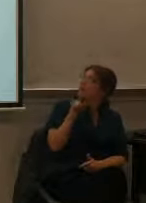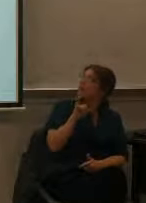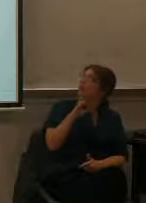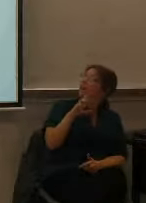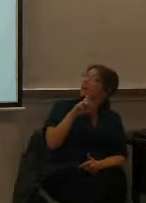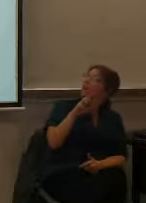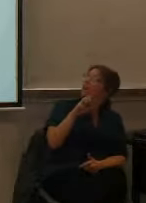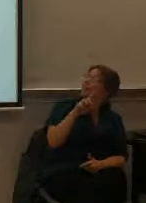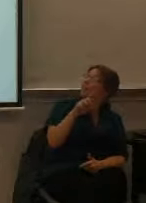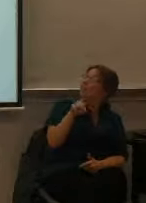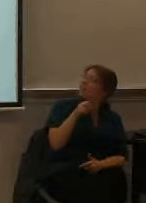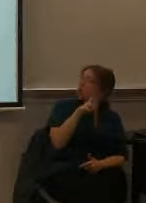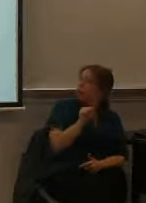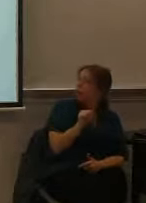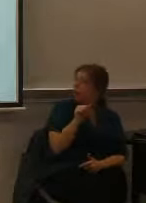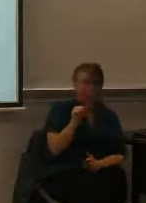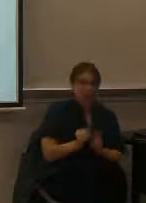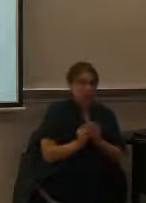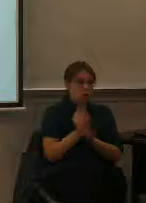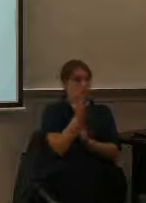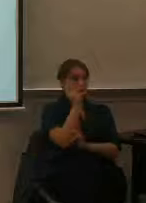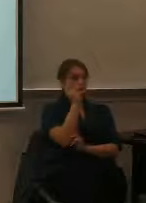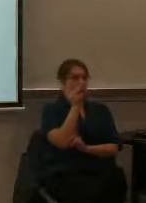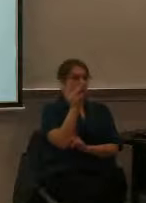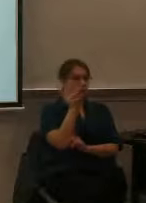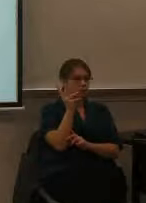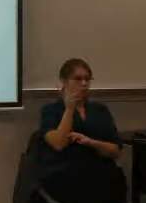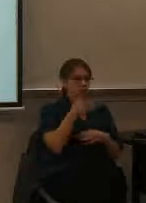seen, and they can overtop all this stuff.